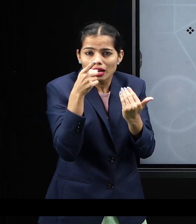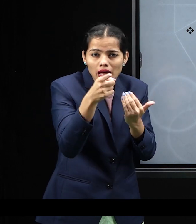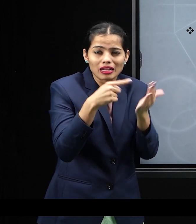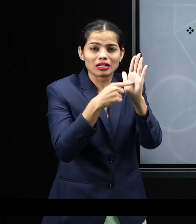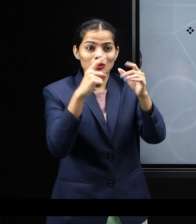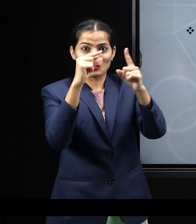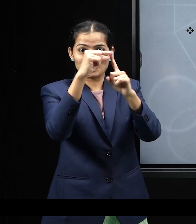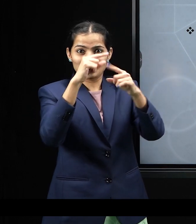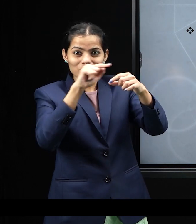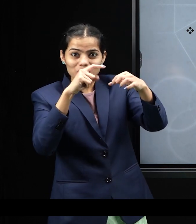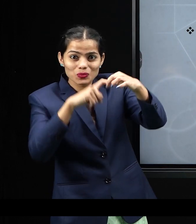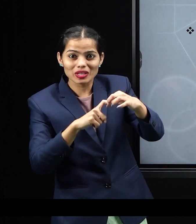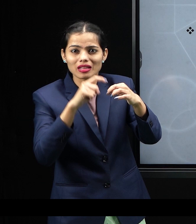R by S,